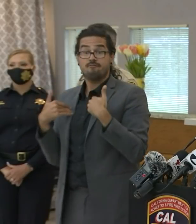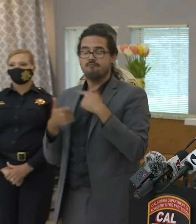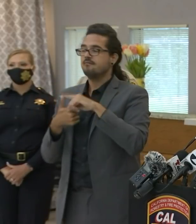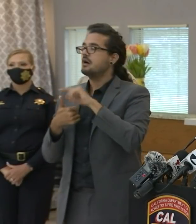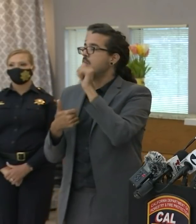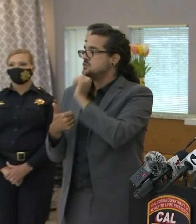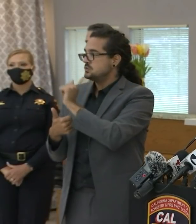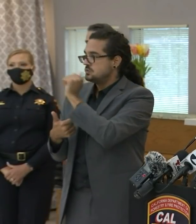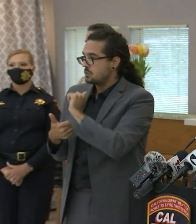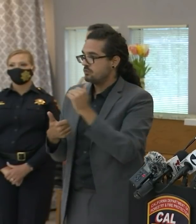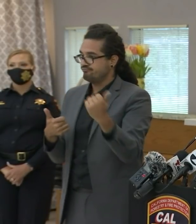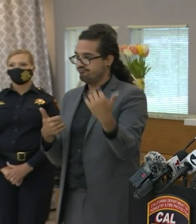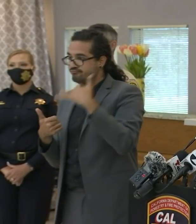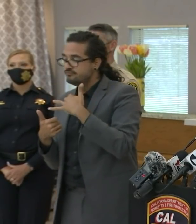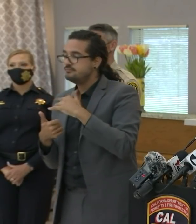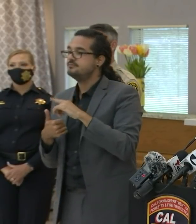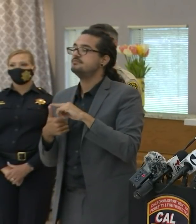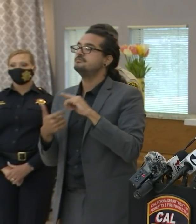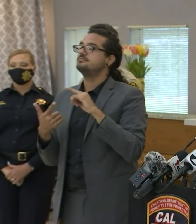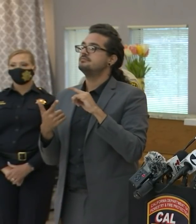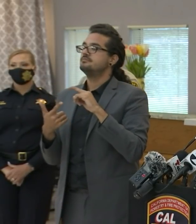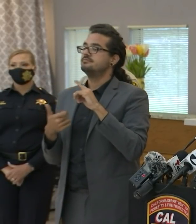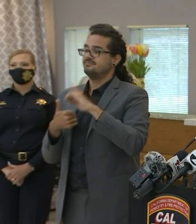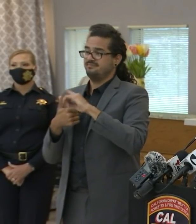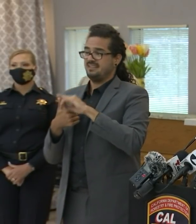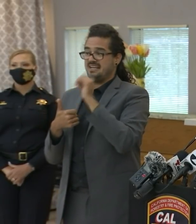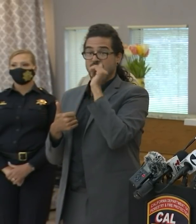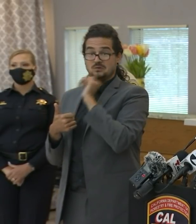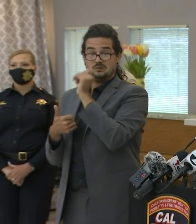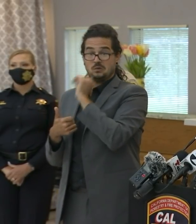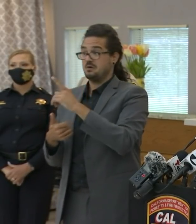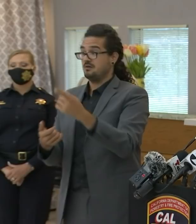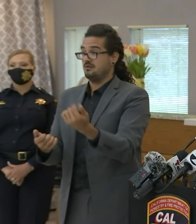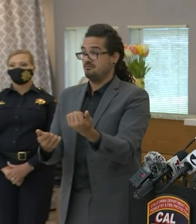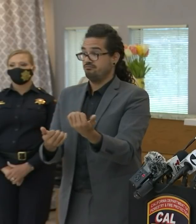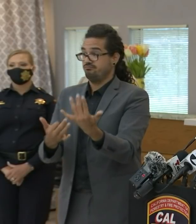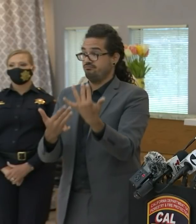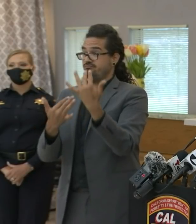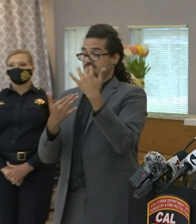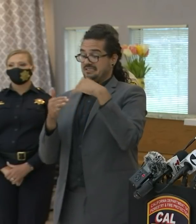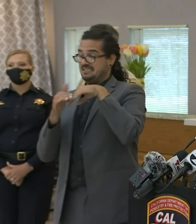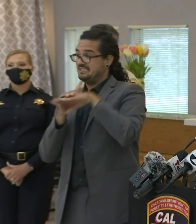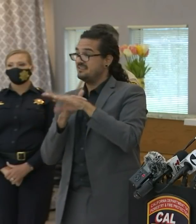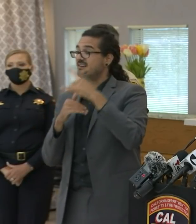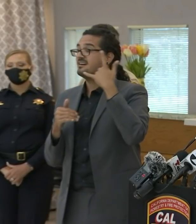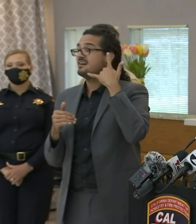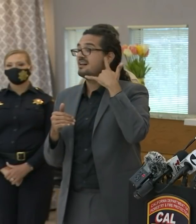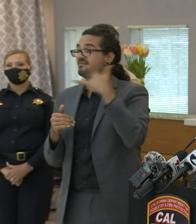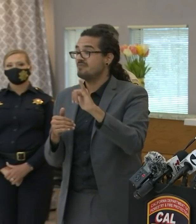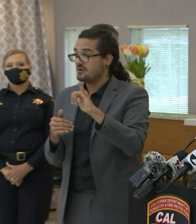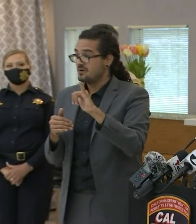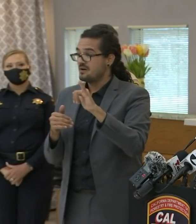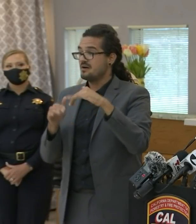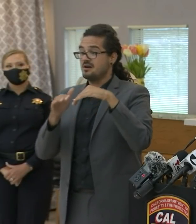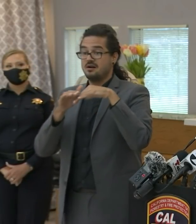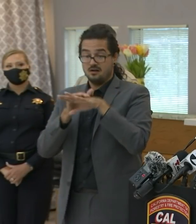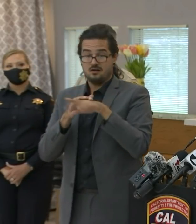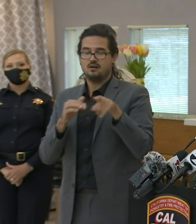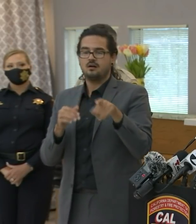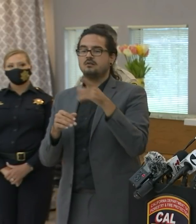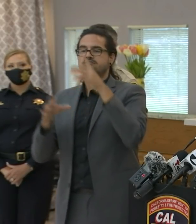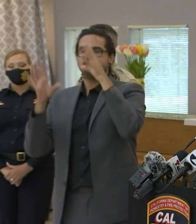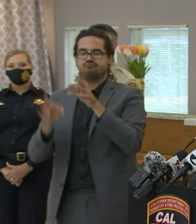be, they get assigned when they come into the state based on the threat that's out there. I know the question came up about lightning, and I think it's really